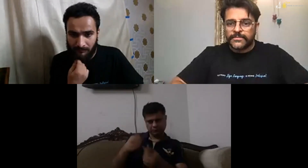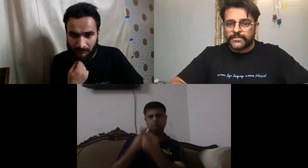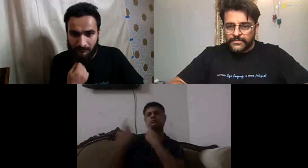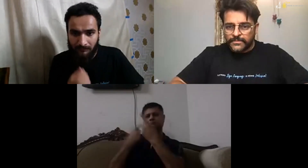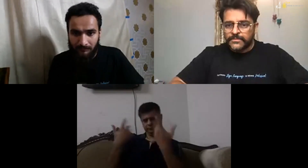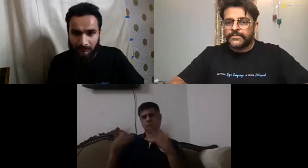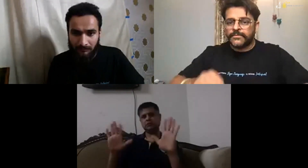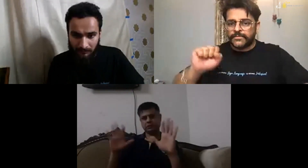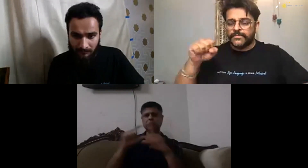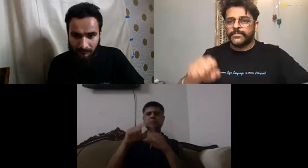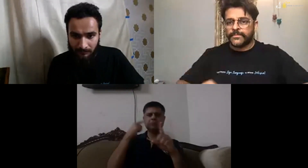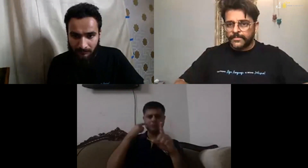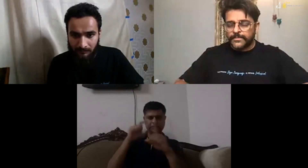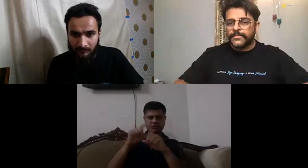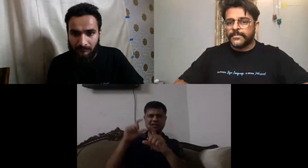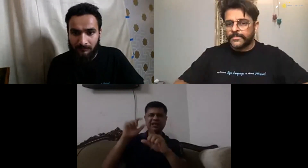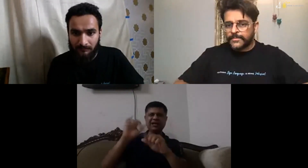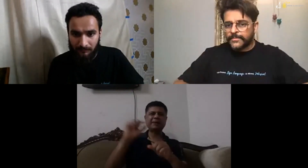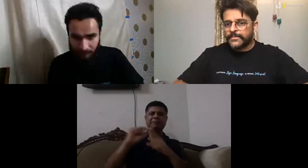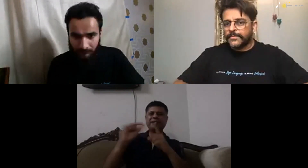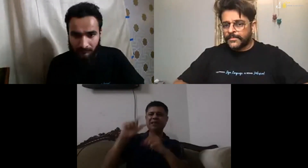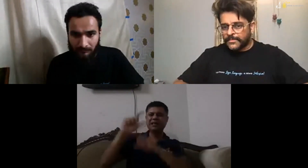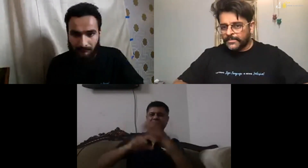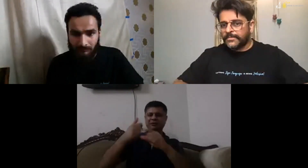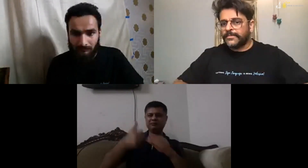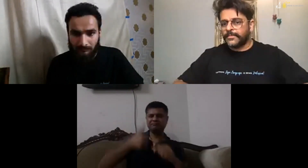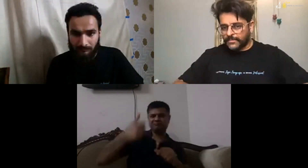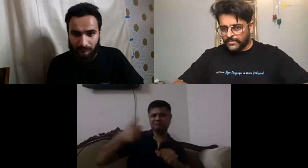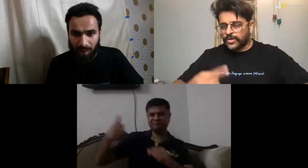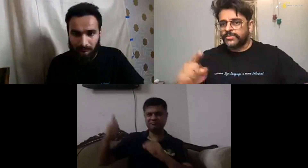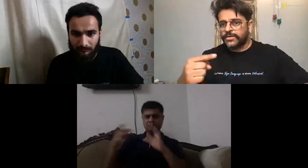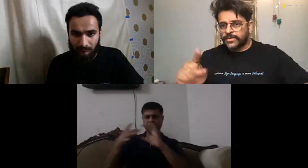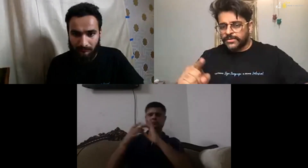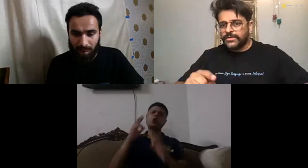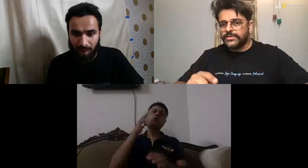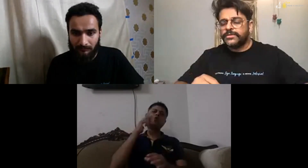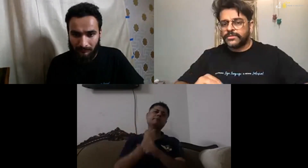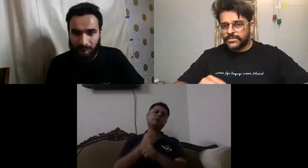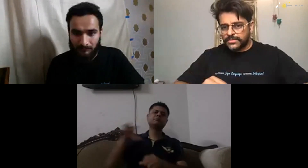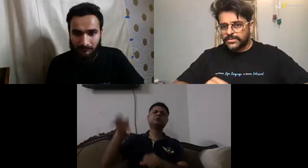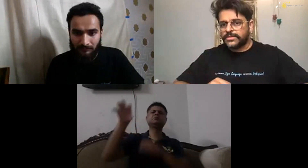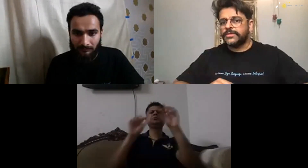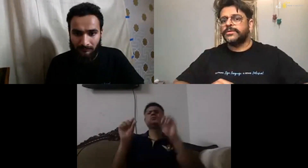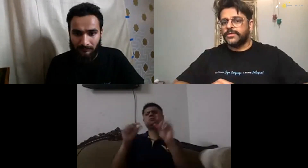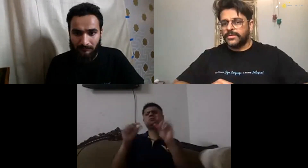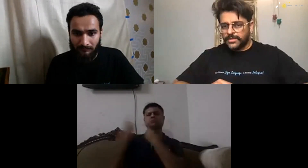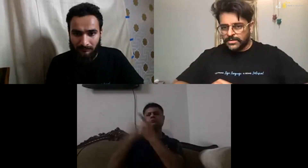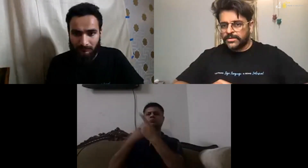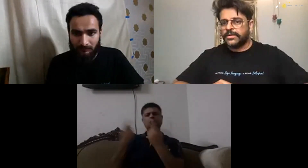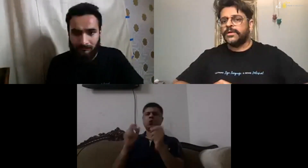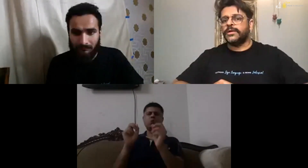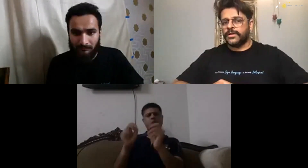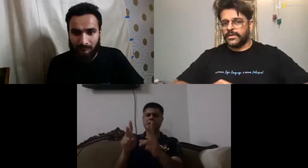the budgets, and sort of we've done some conversations around that, like with private companies and all the